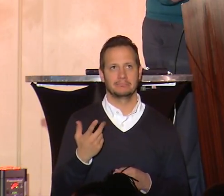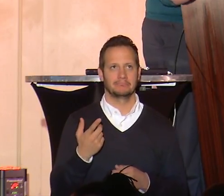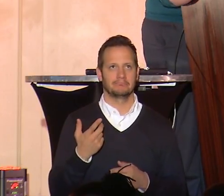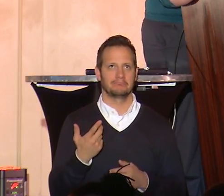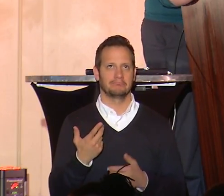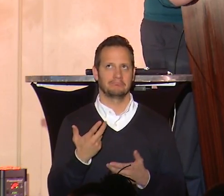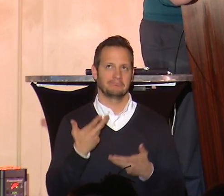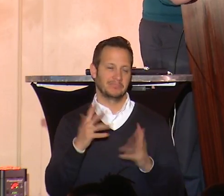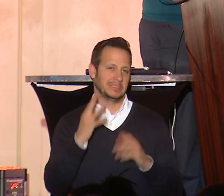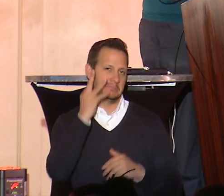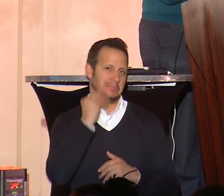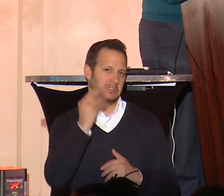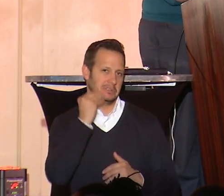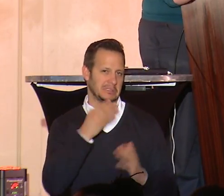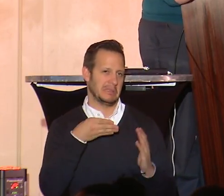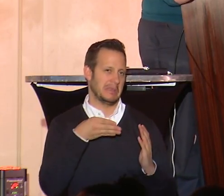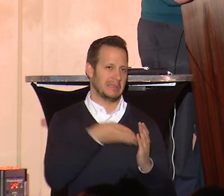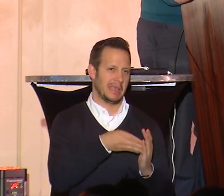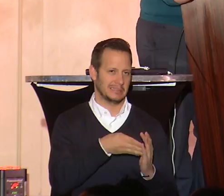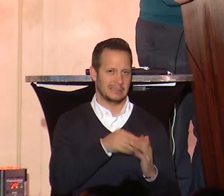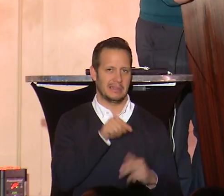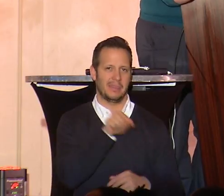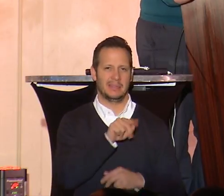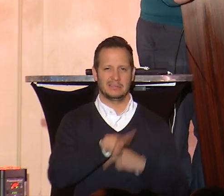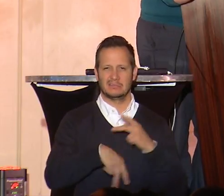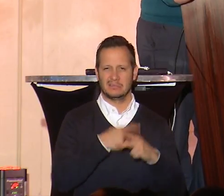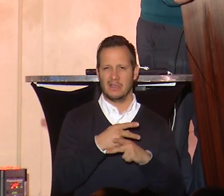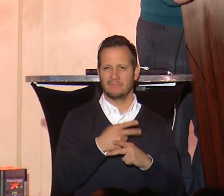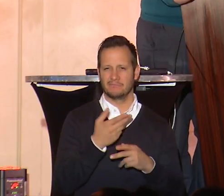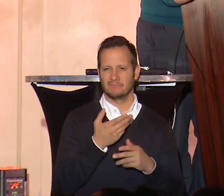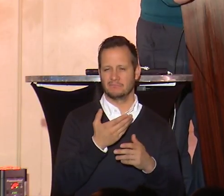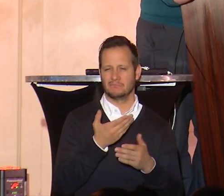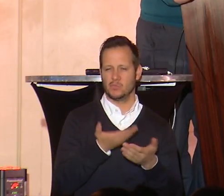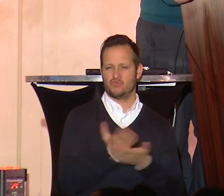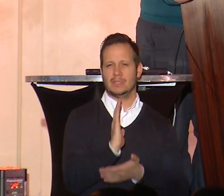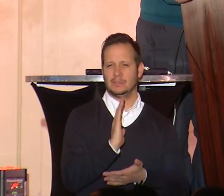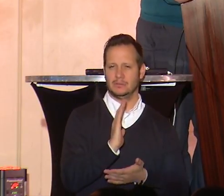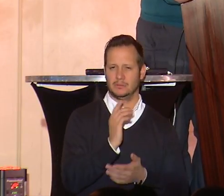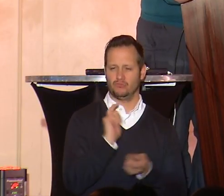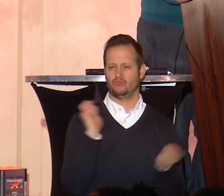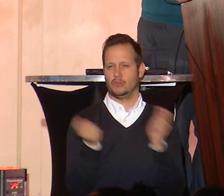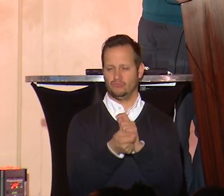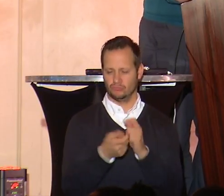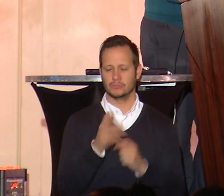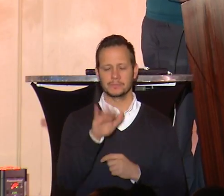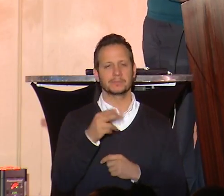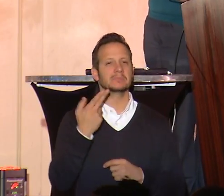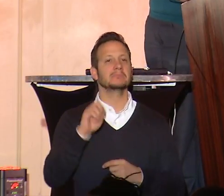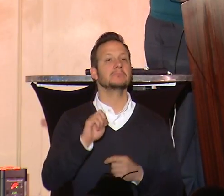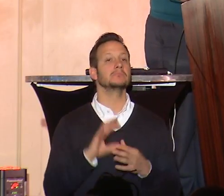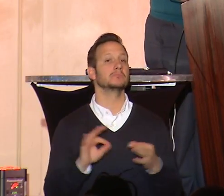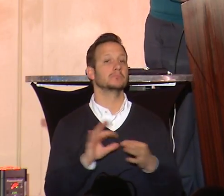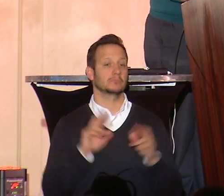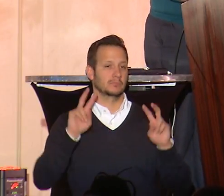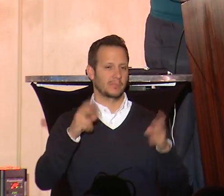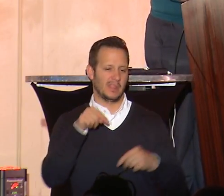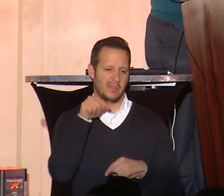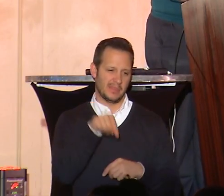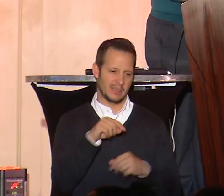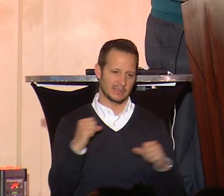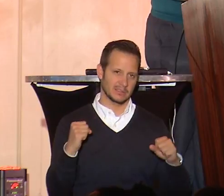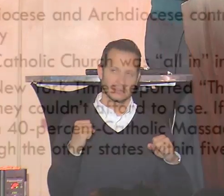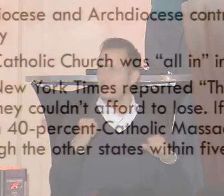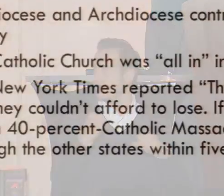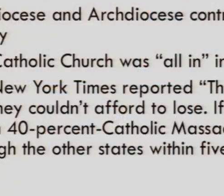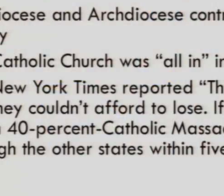experience working against these types of civil rights reforms. And he said this was a fight its